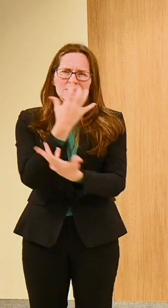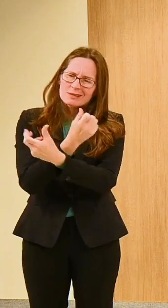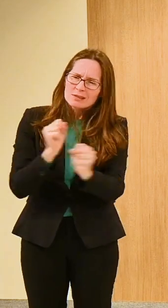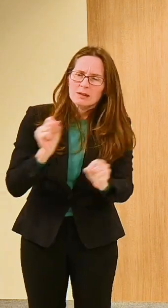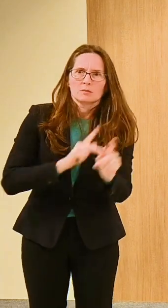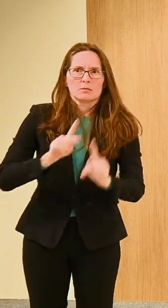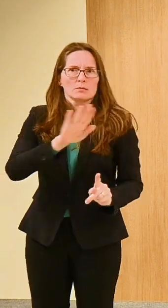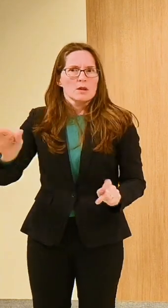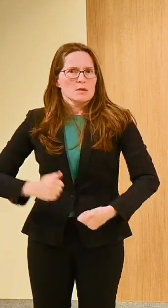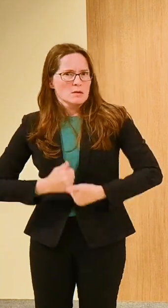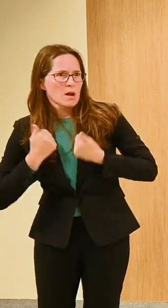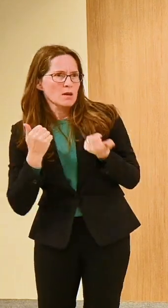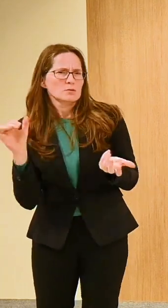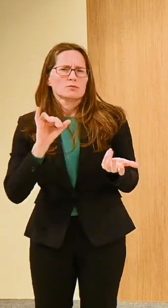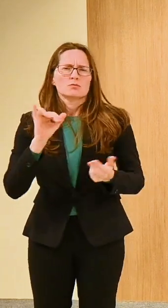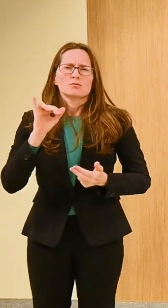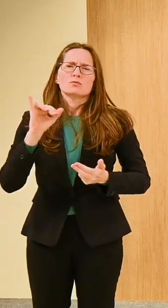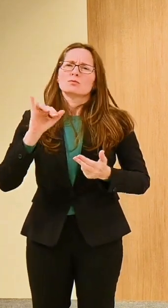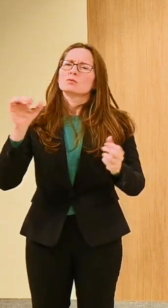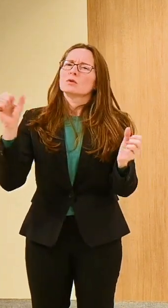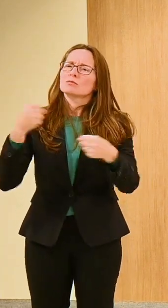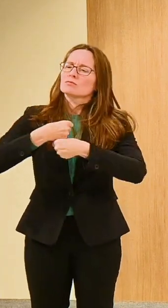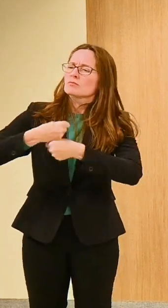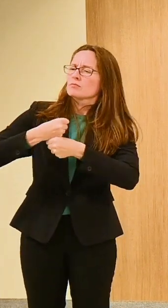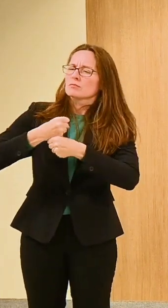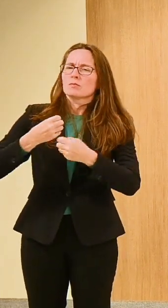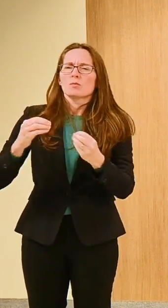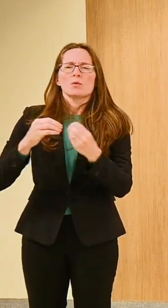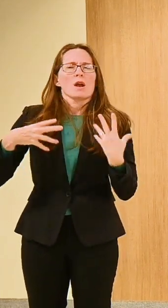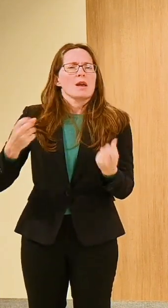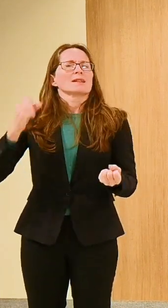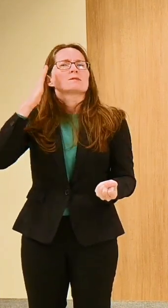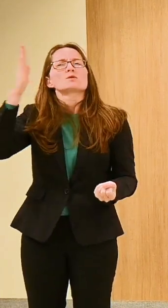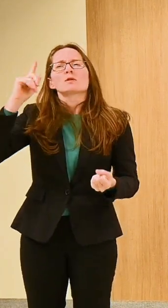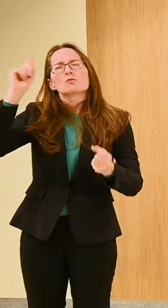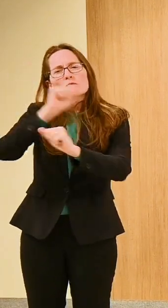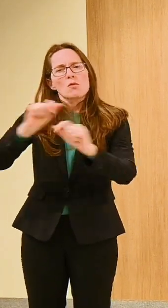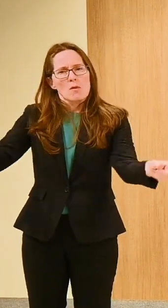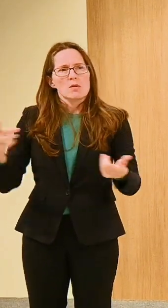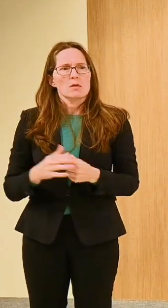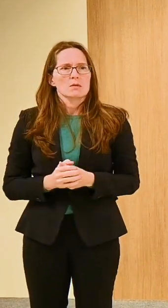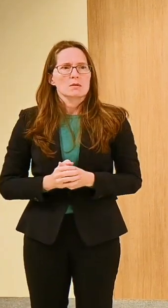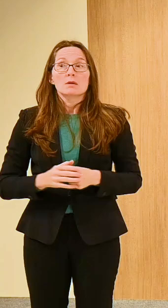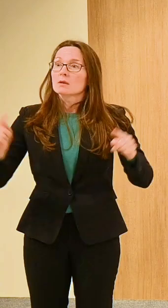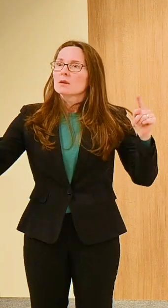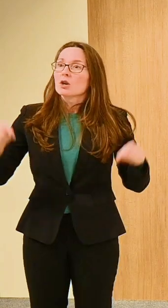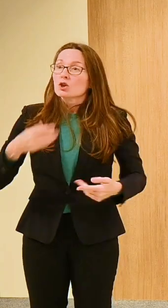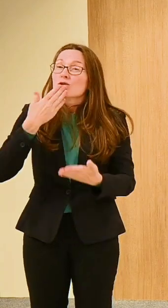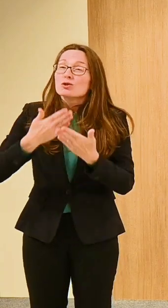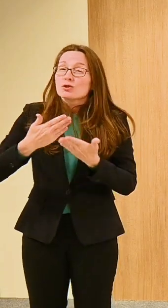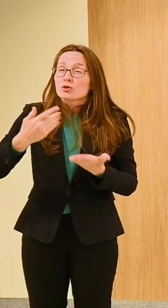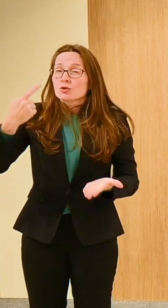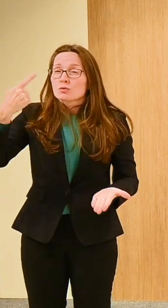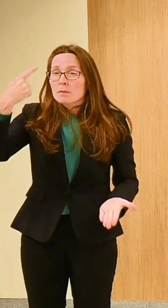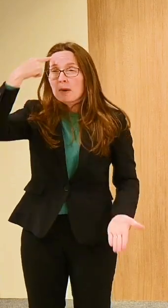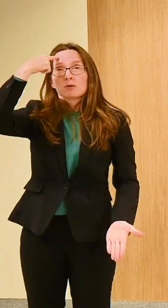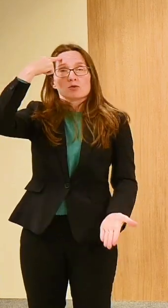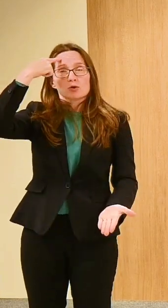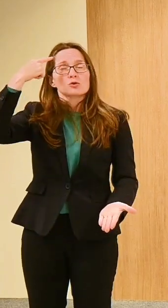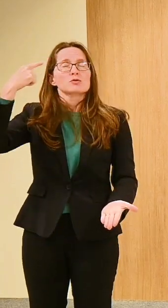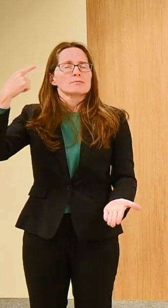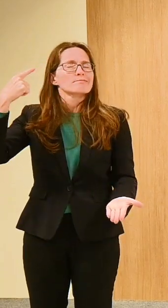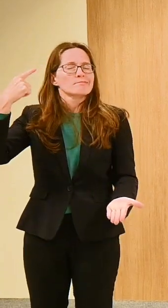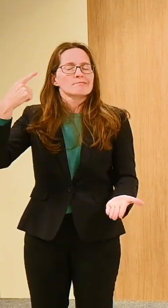all. This is a reminder that mental health is just as important as physical health.